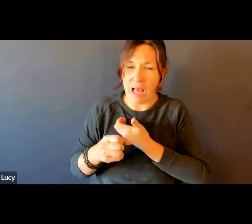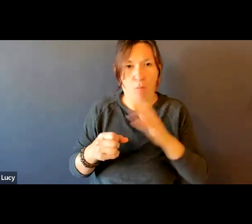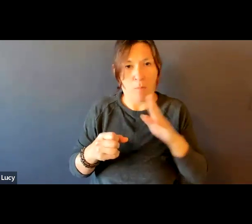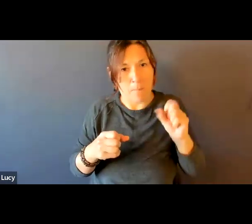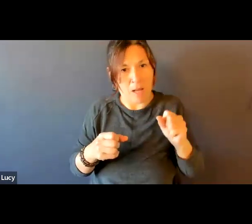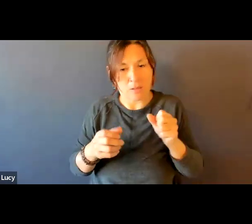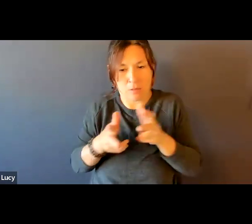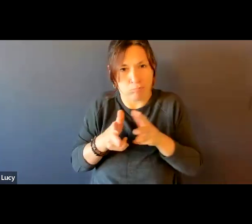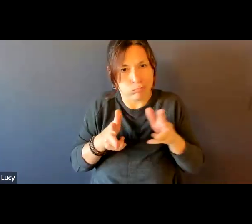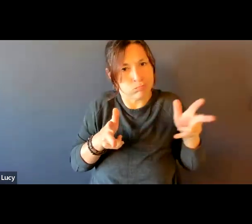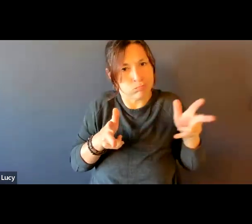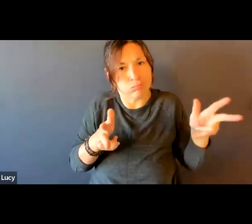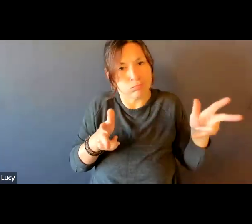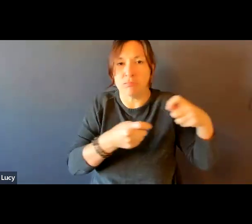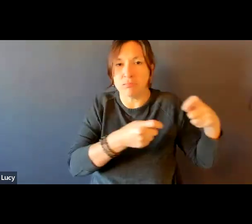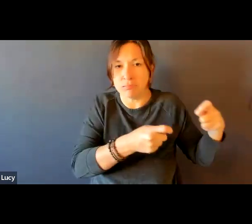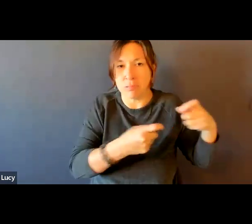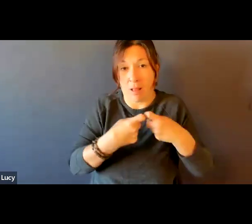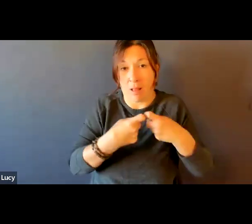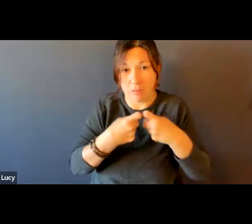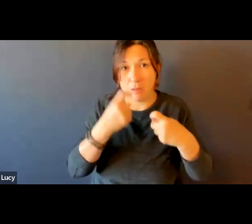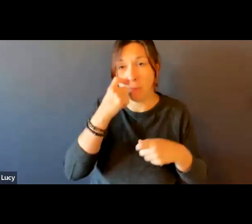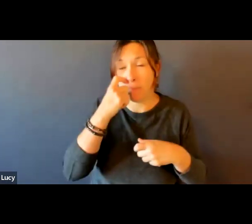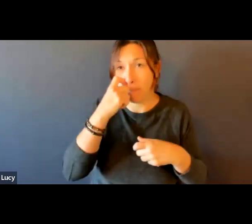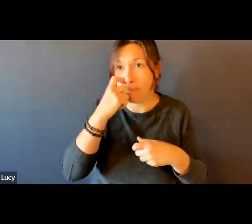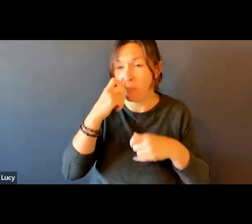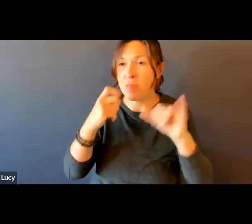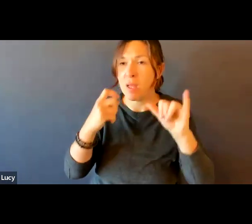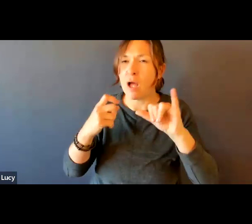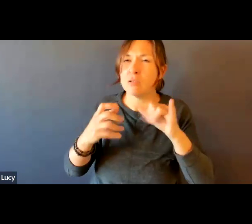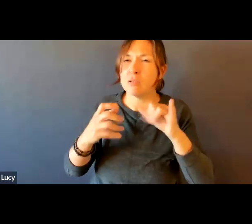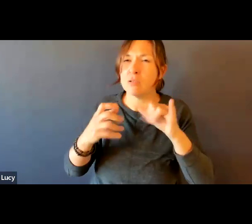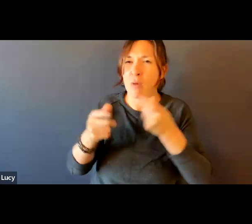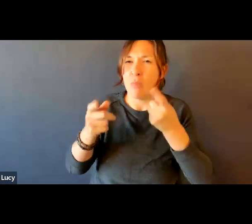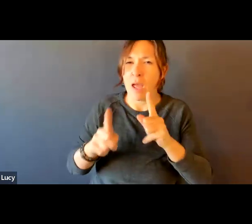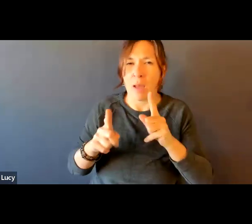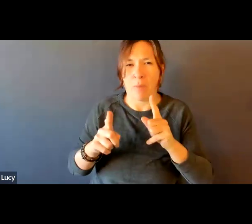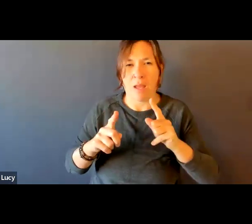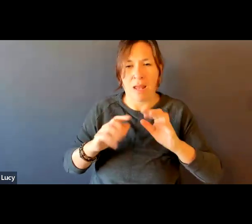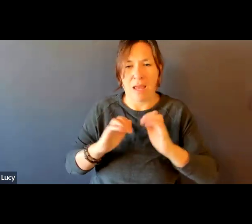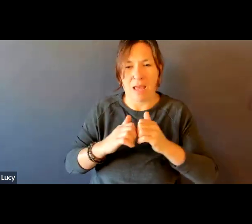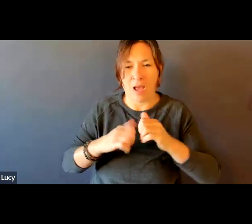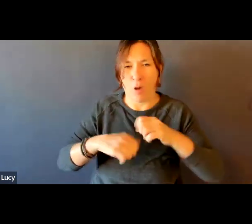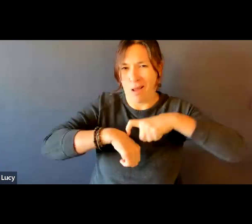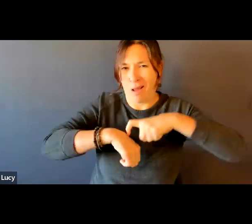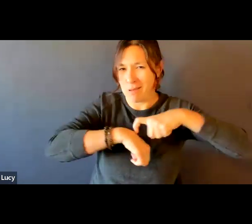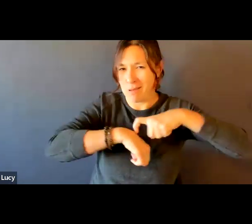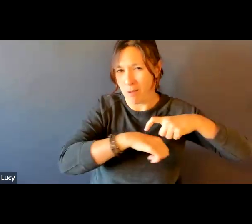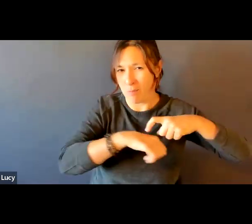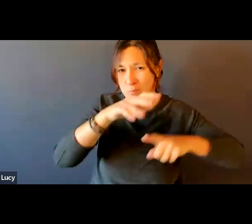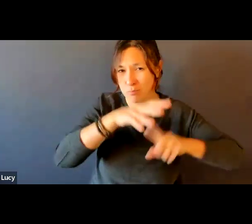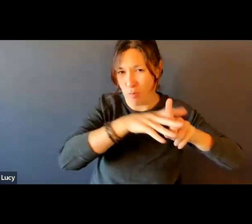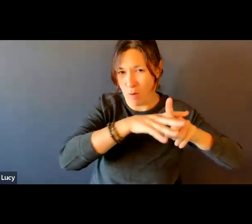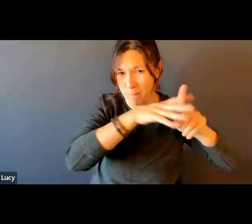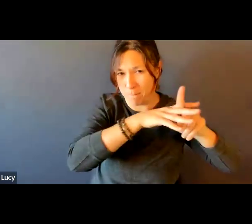I'd also like to give an update on our transportation on-time performance. The BPS transportation team continues to